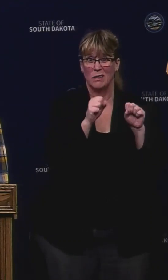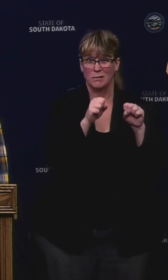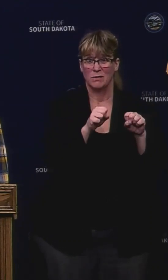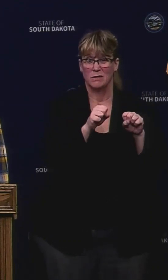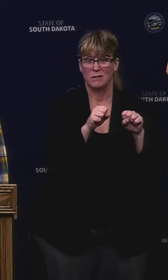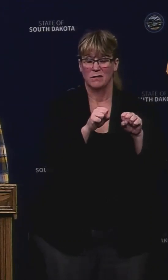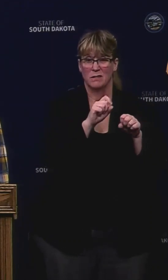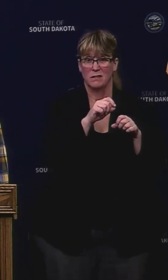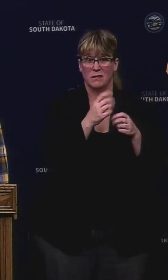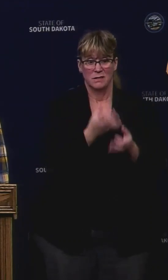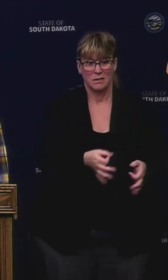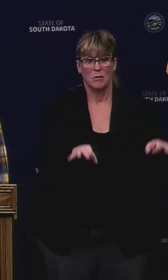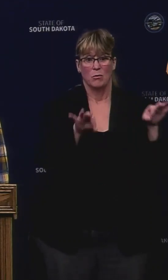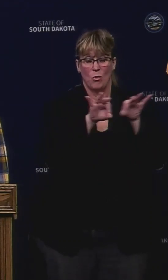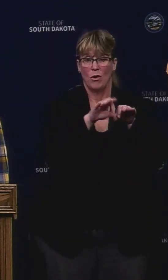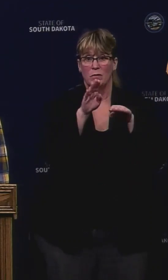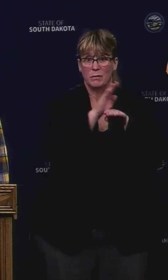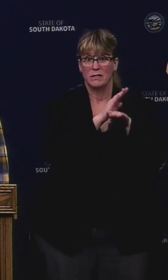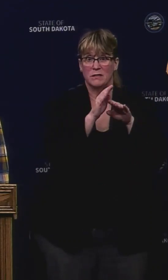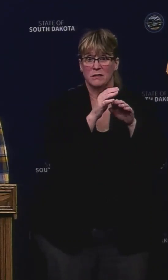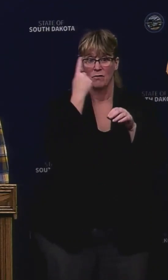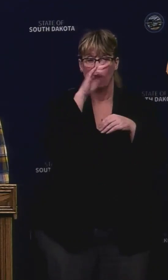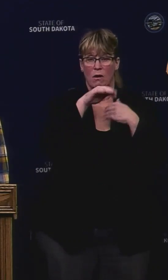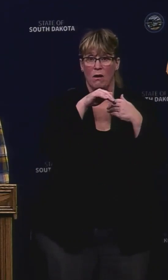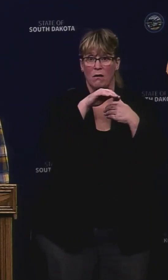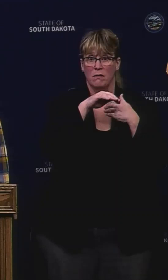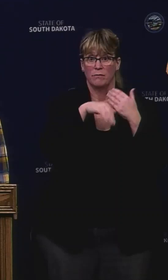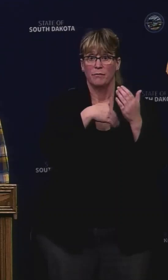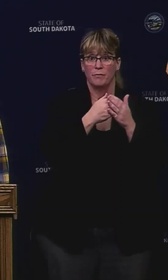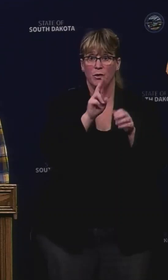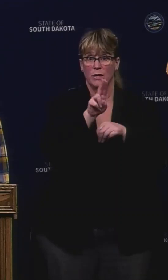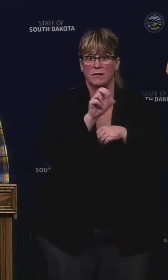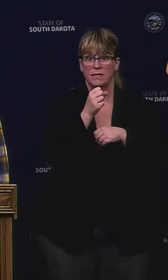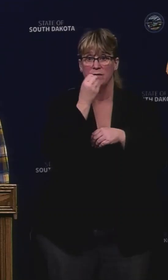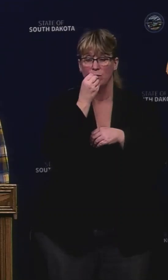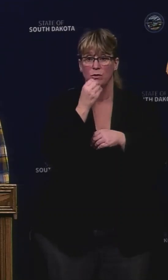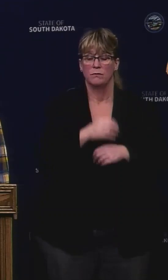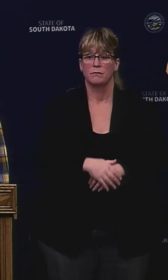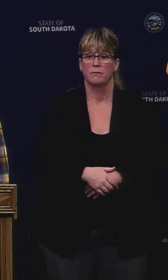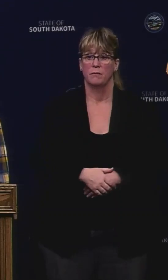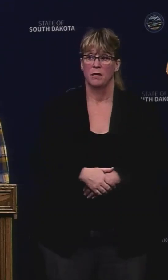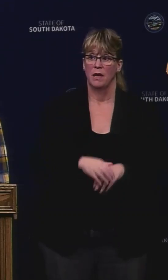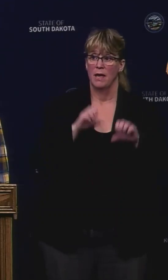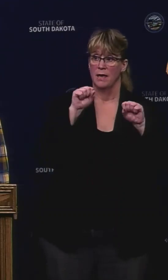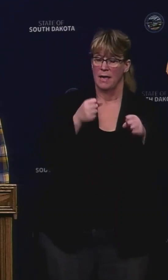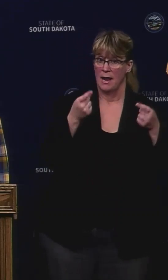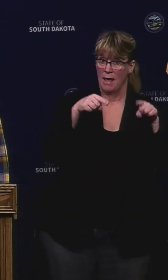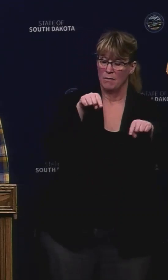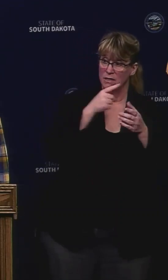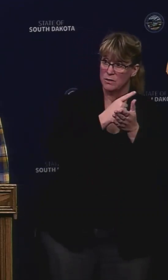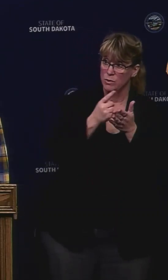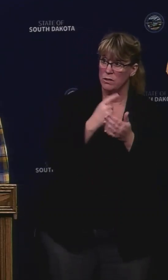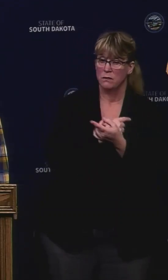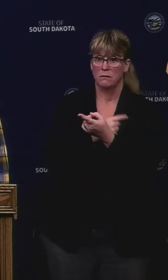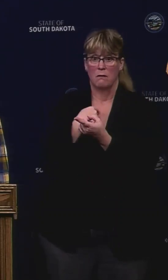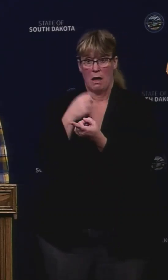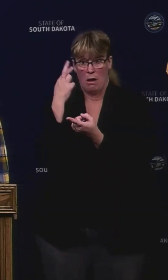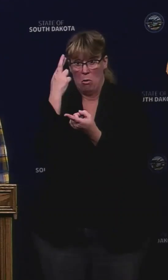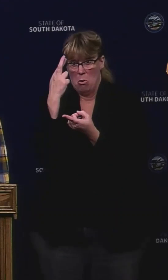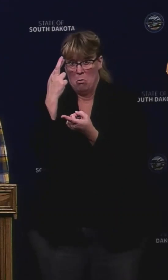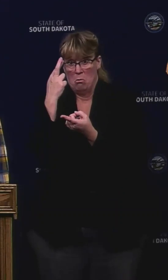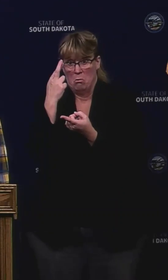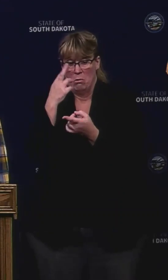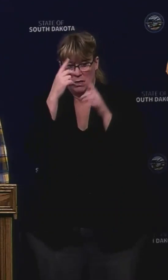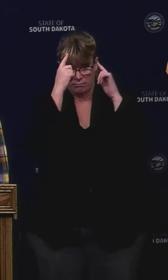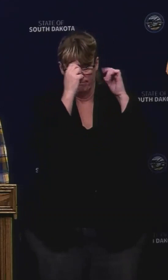its critical infrastructure and vital to our nation's food supply. Could it happen this week? I hope would be.